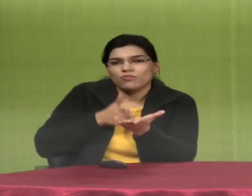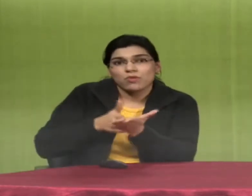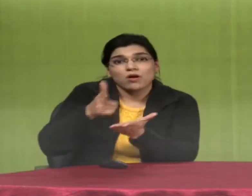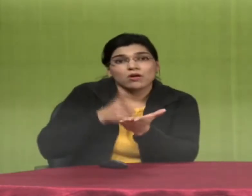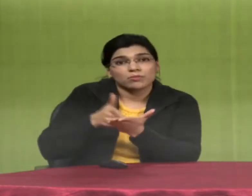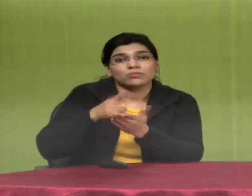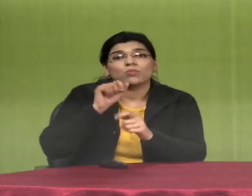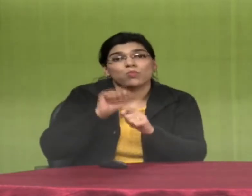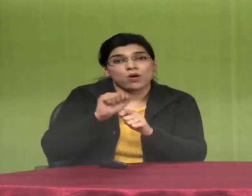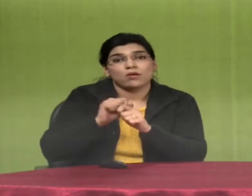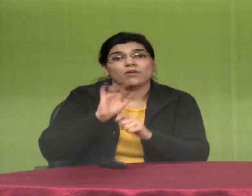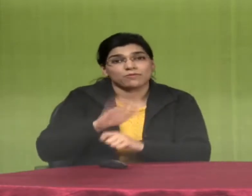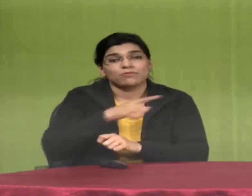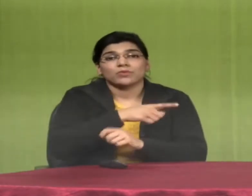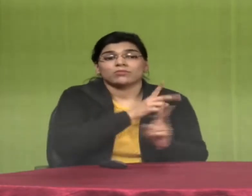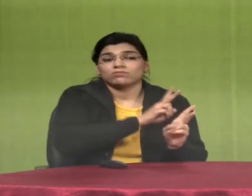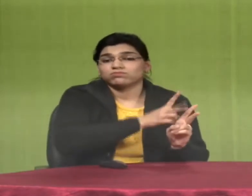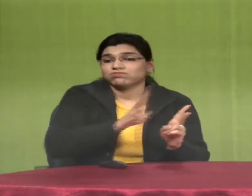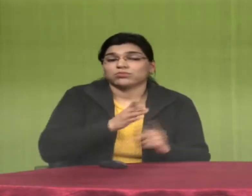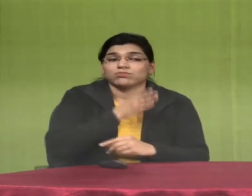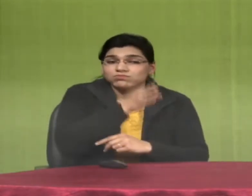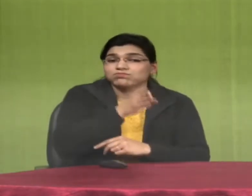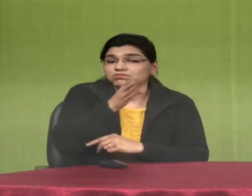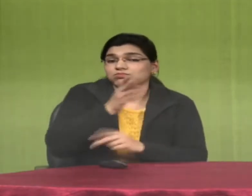and he also worked on a farm.